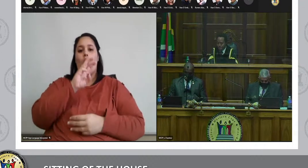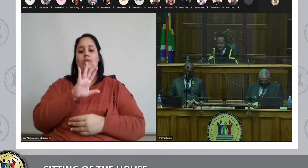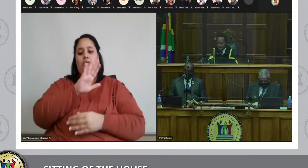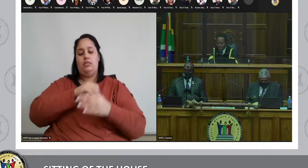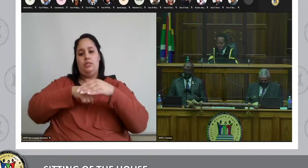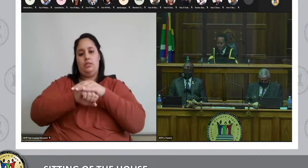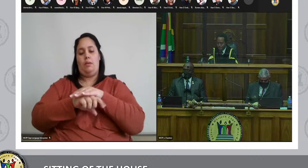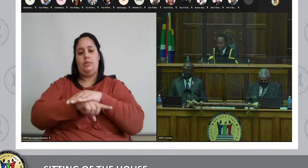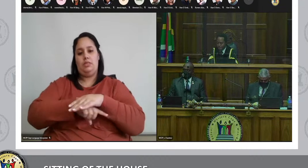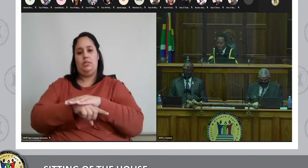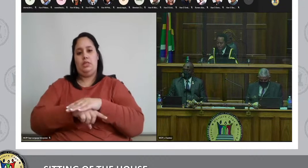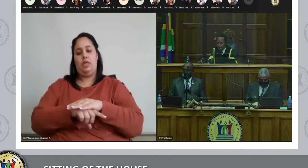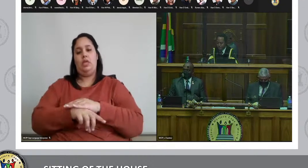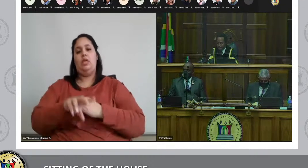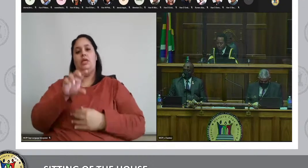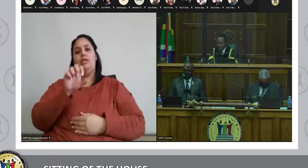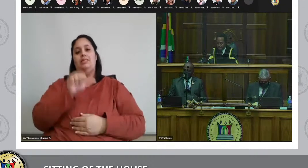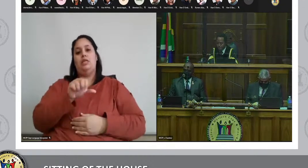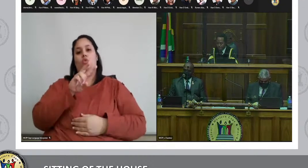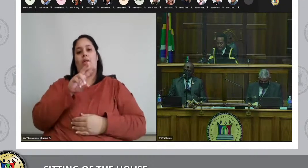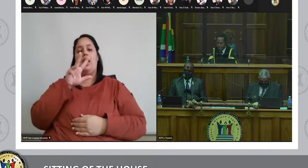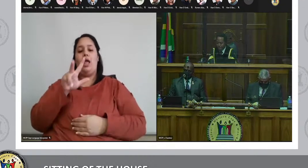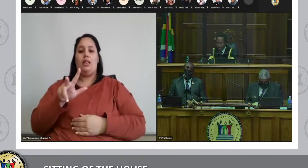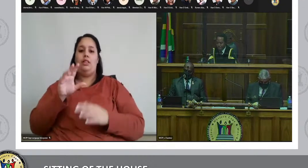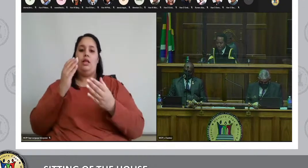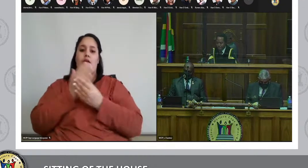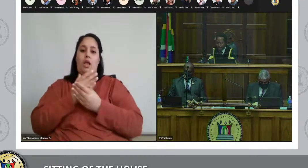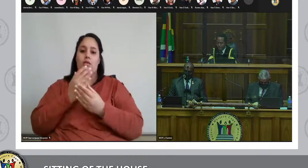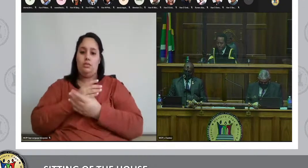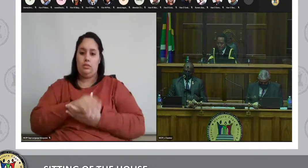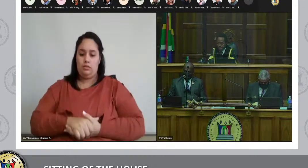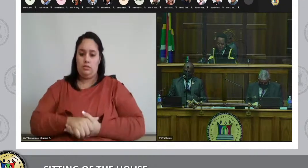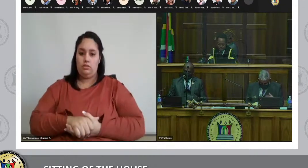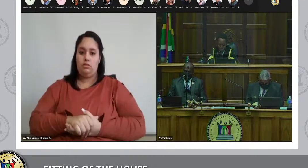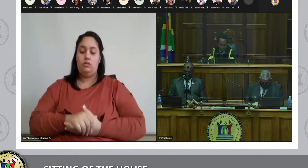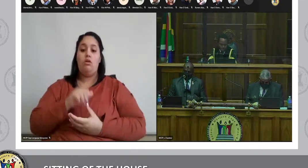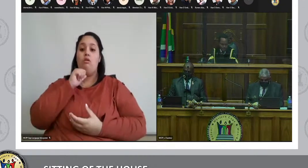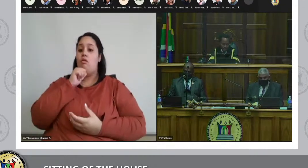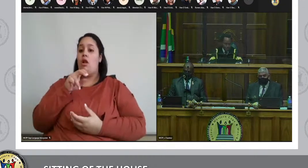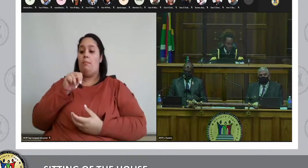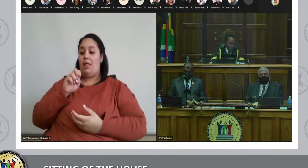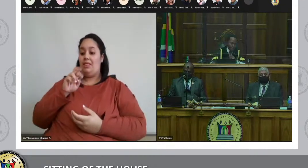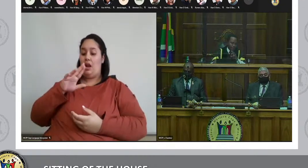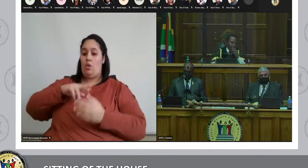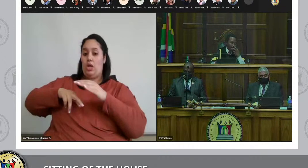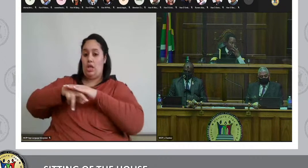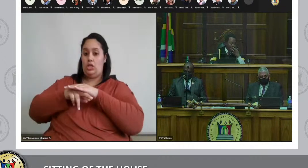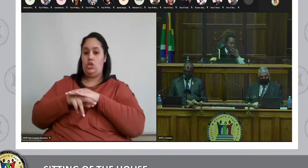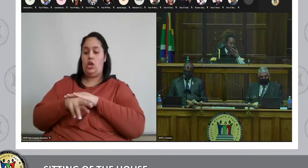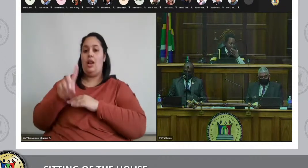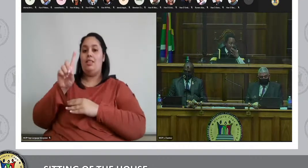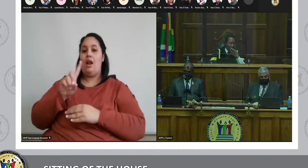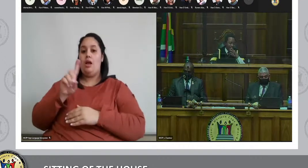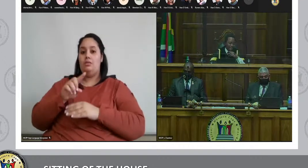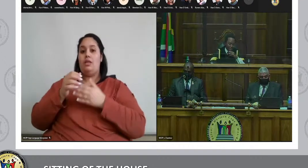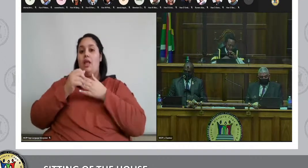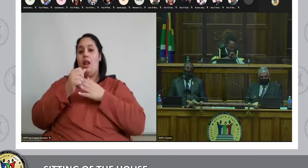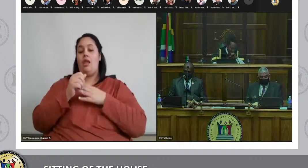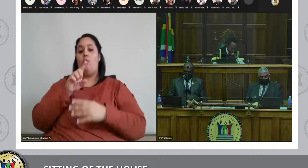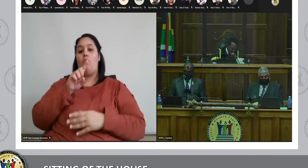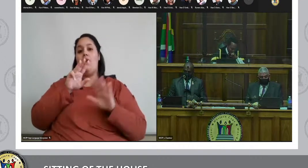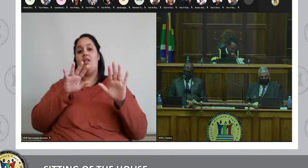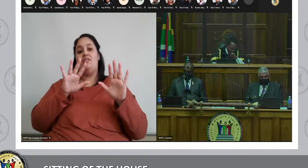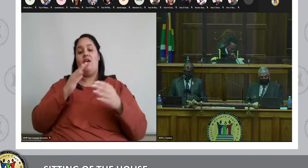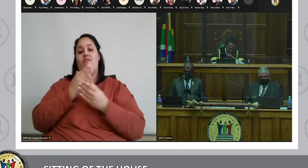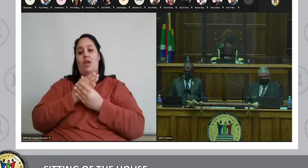with 628 cases. In the non-metro regions, the Drakenstein is leading with 195